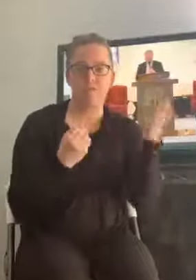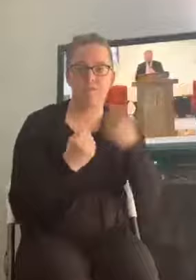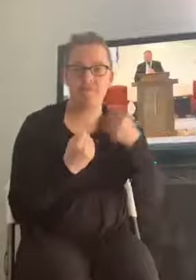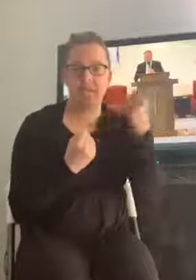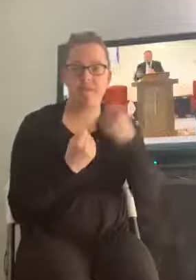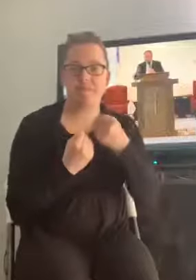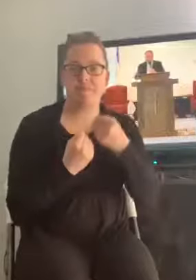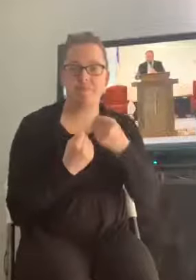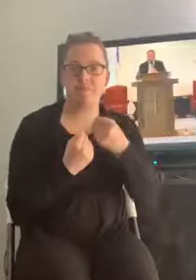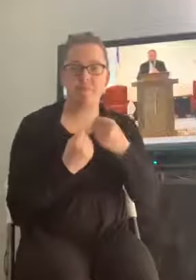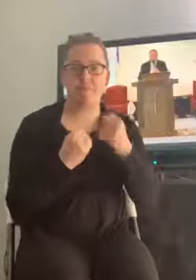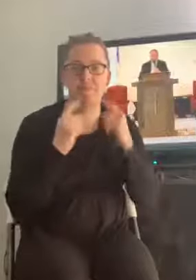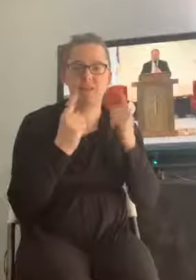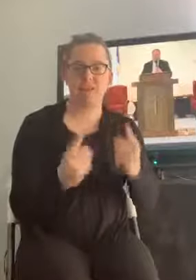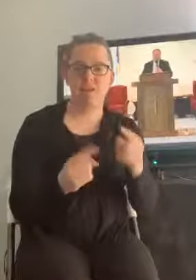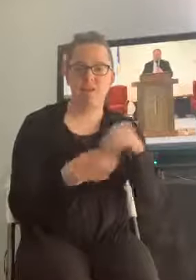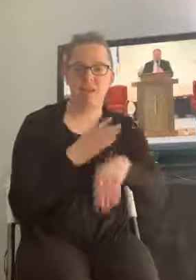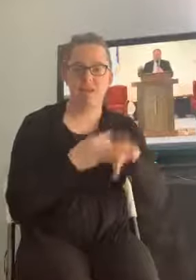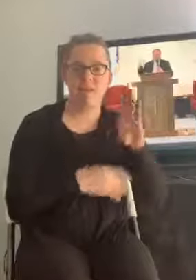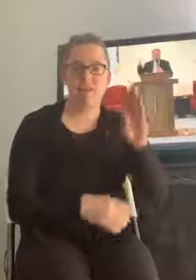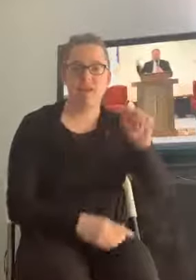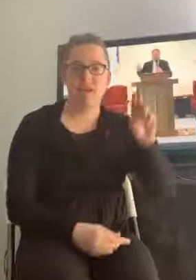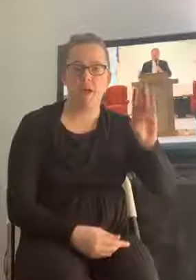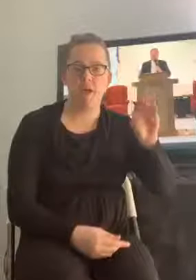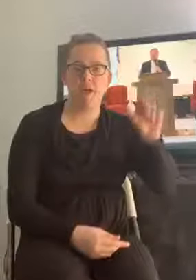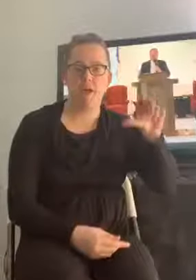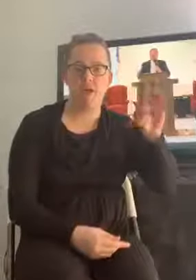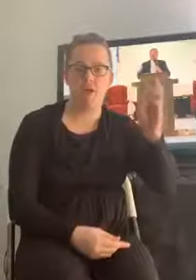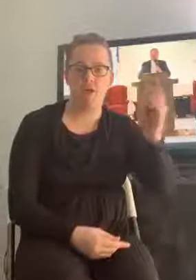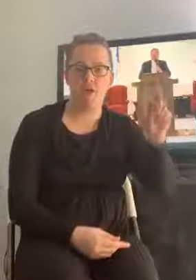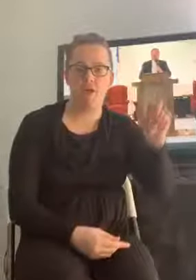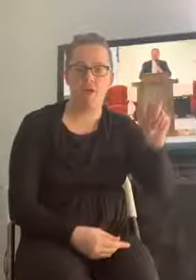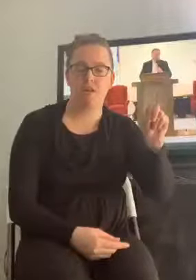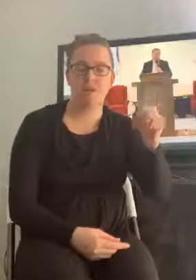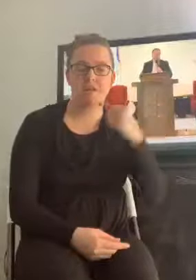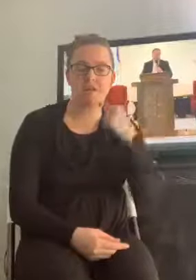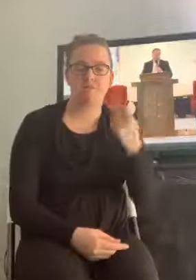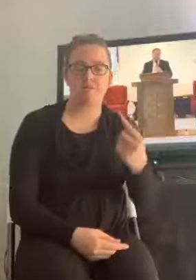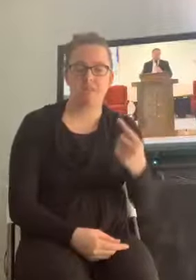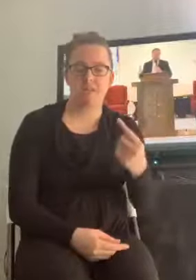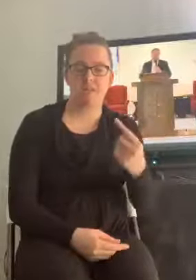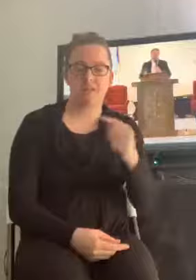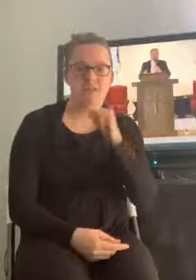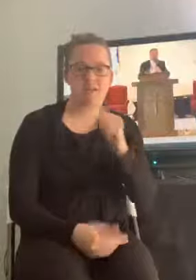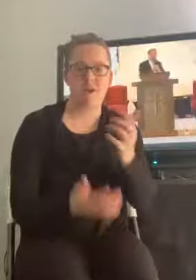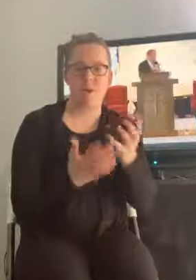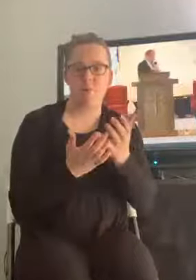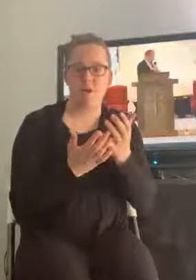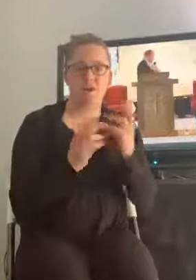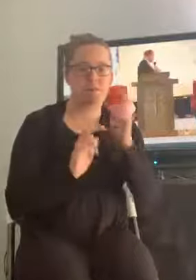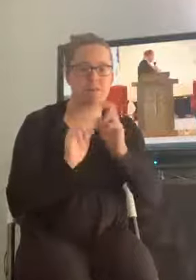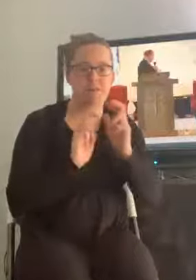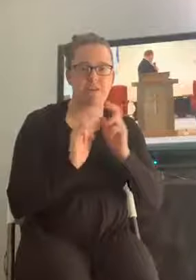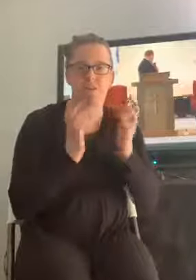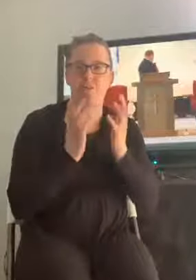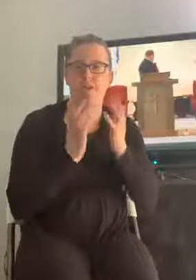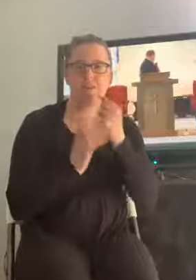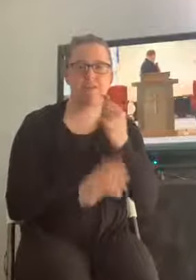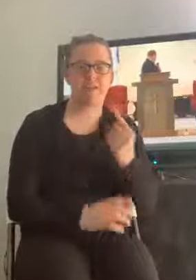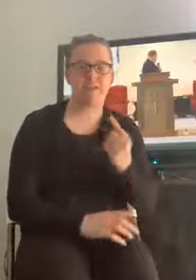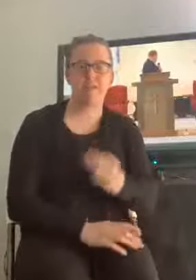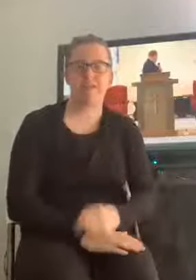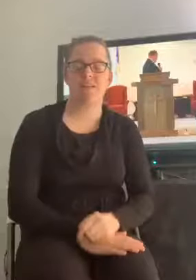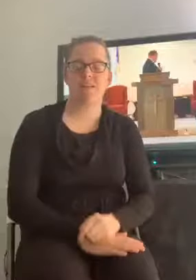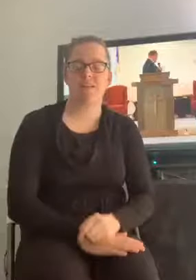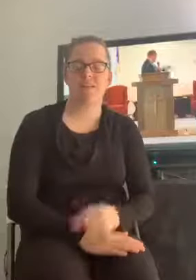down into Babylon. They had a man of God that was speaking to them, and they didn't want to hear what he had to say because he was telling them, you're going into